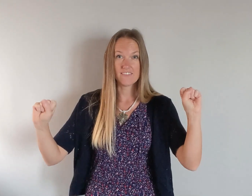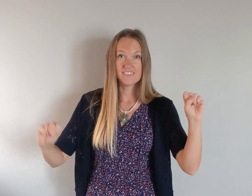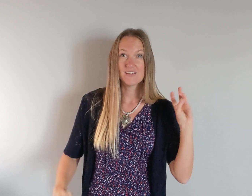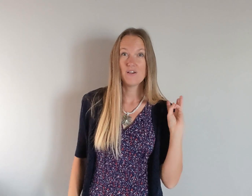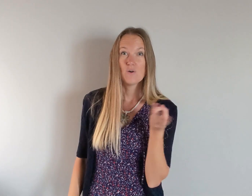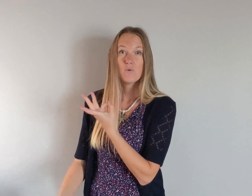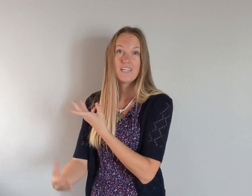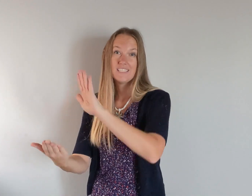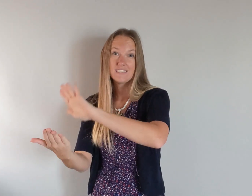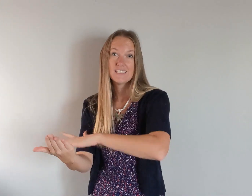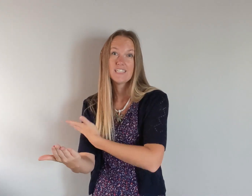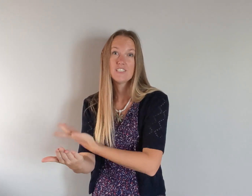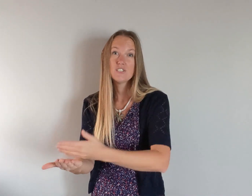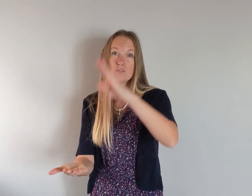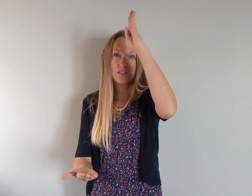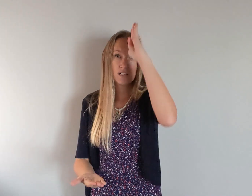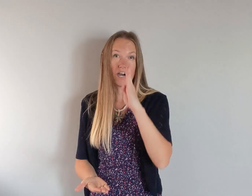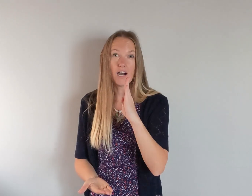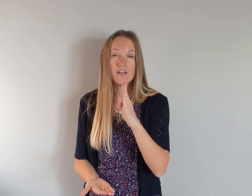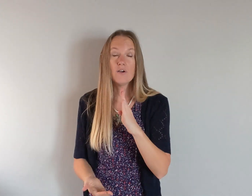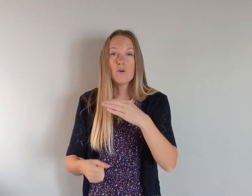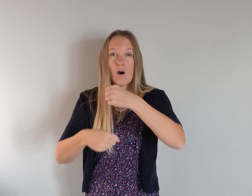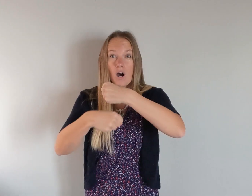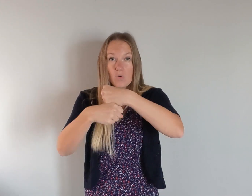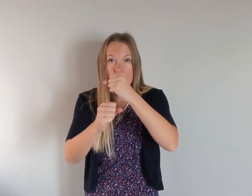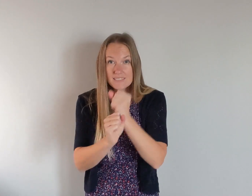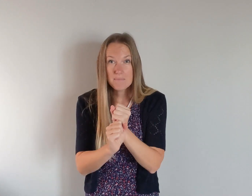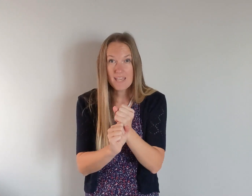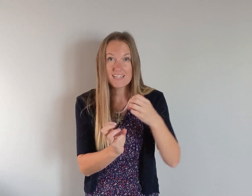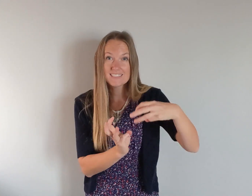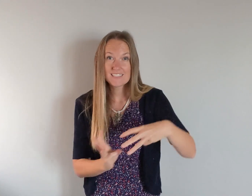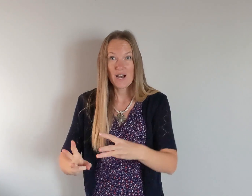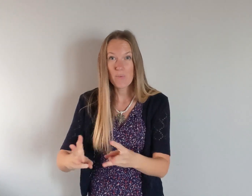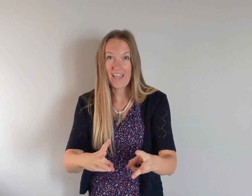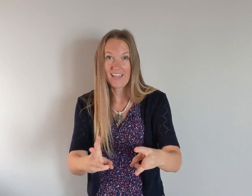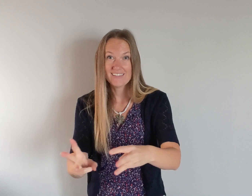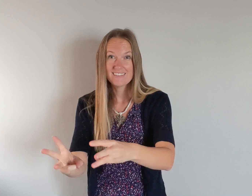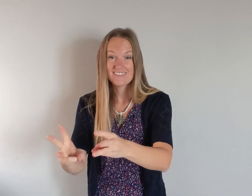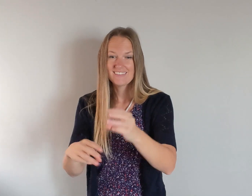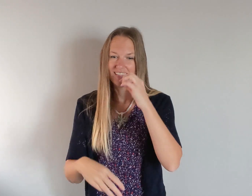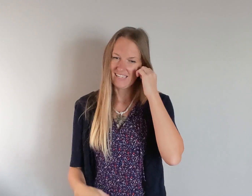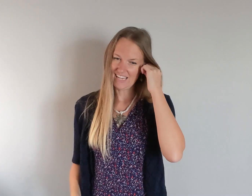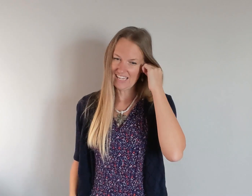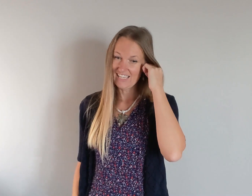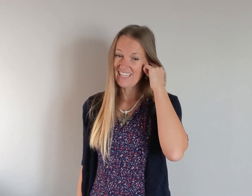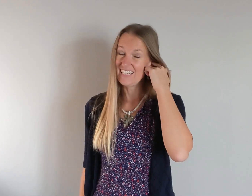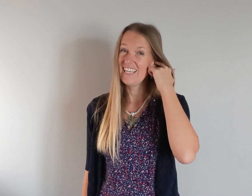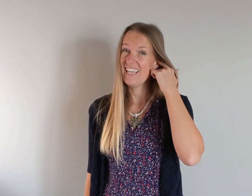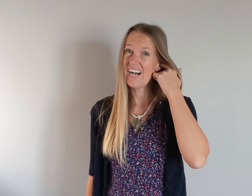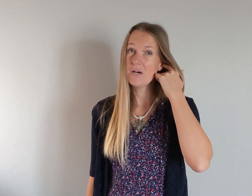saves. We sing to the God who always makes a way. Okay? And then he hung up